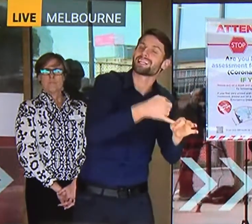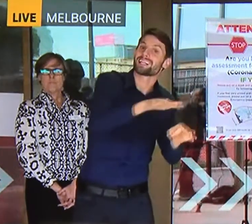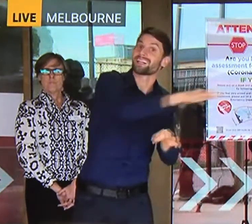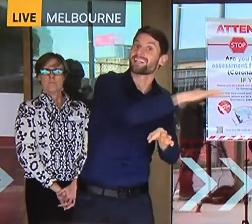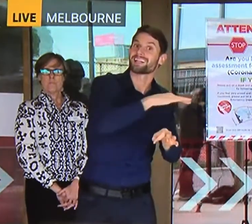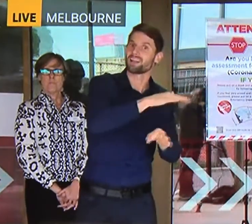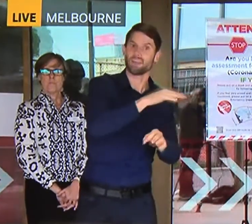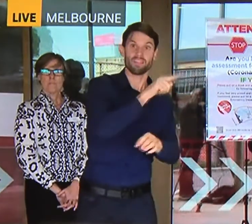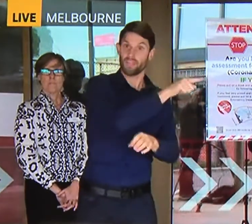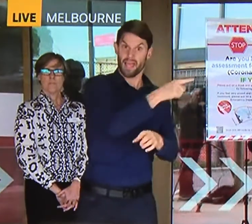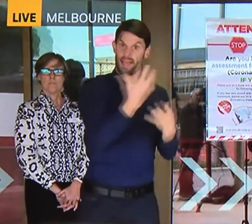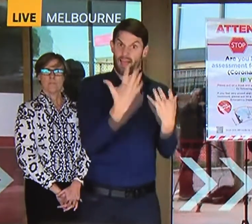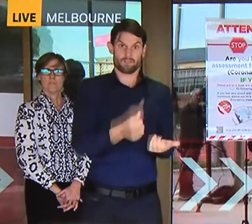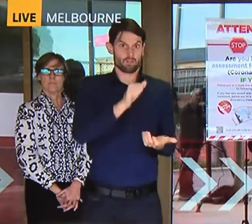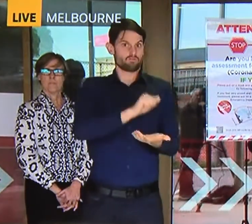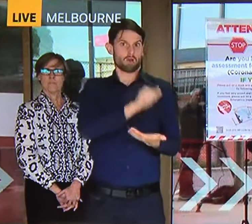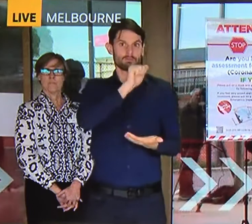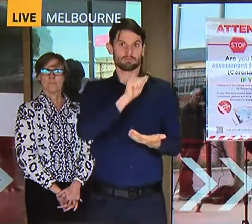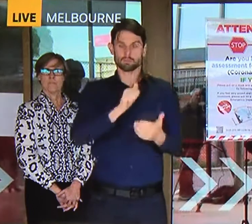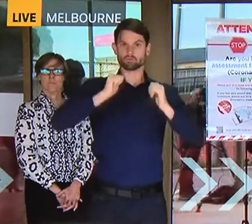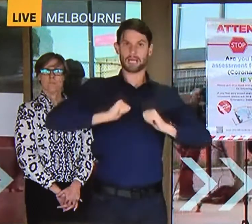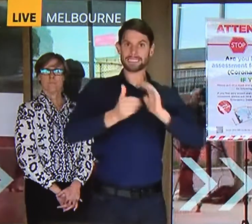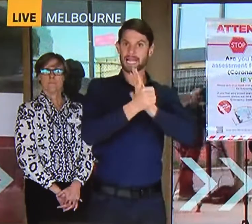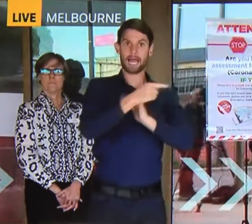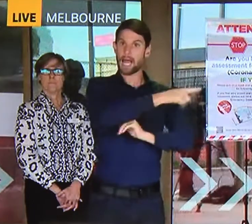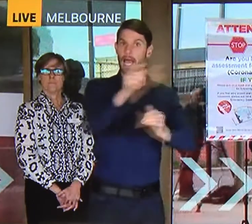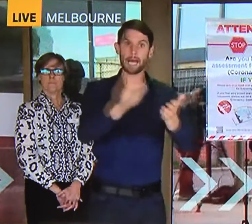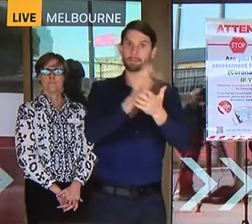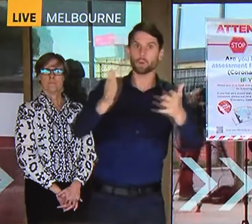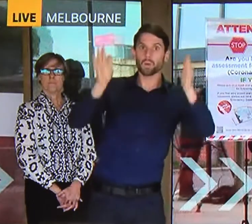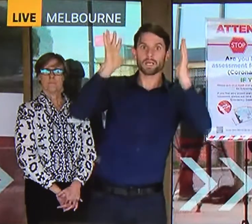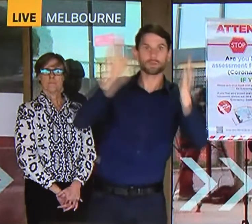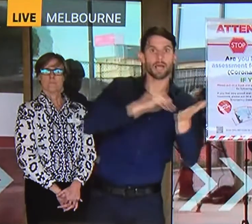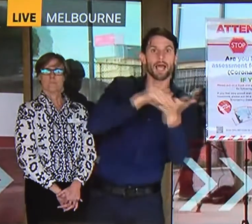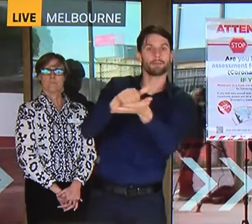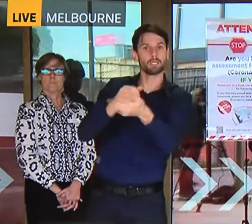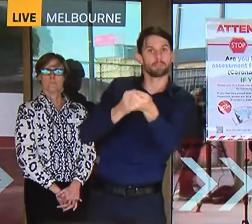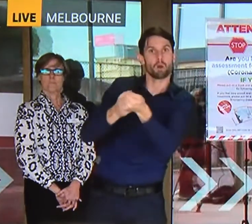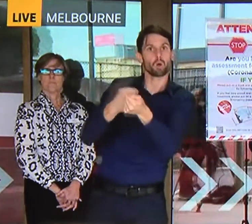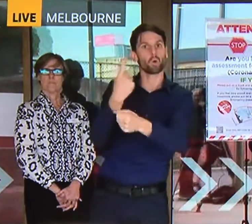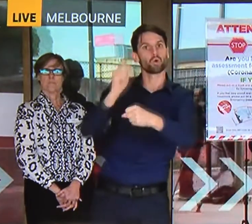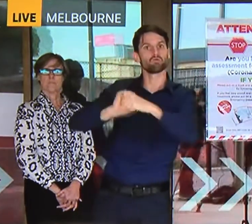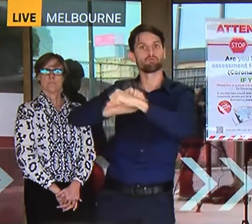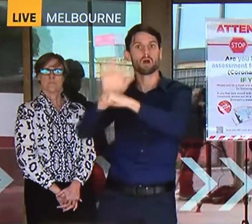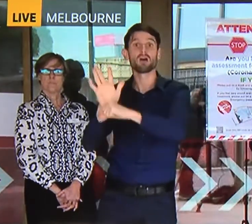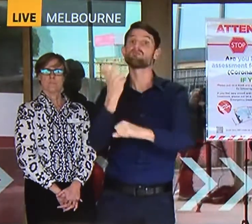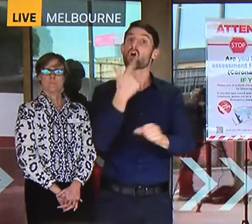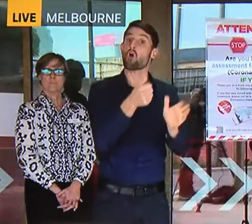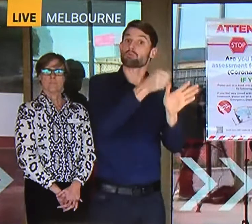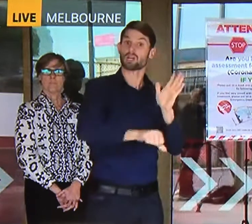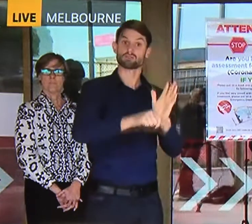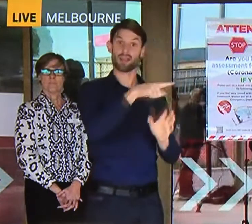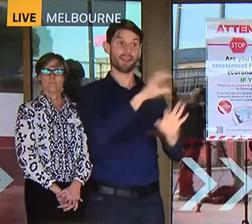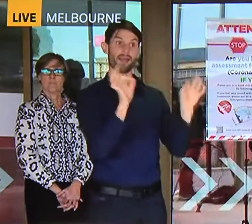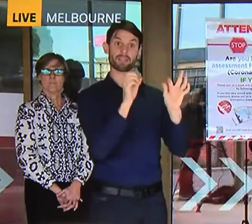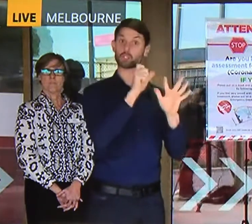are naturally trained to be able to expand their capacity to work when they are not doing operations